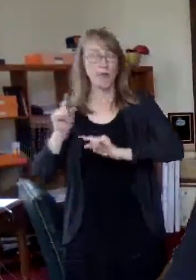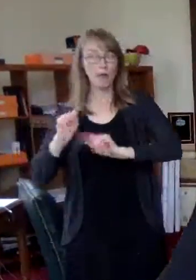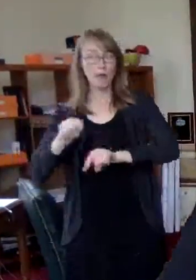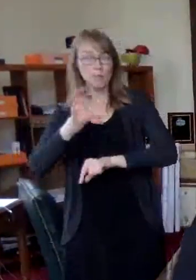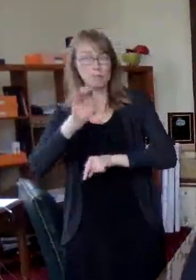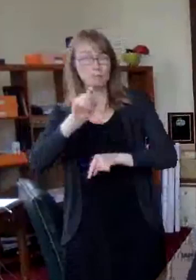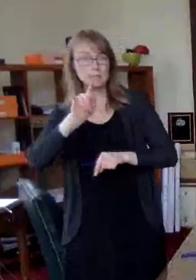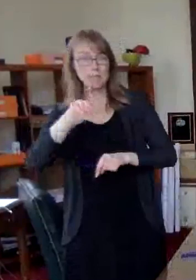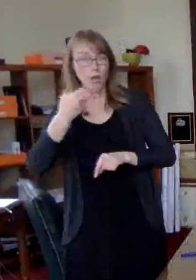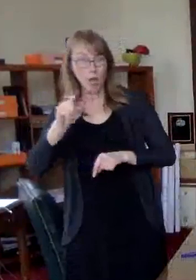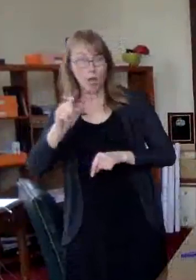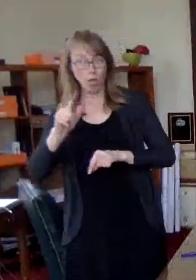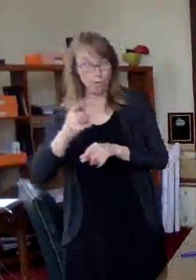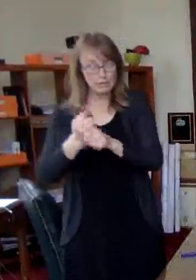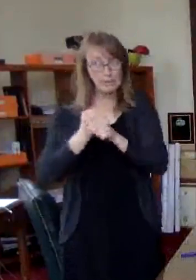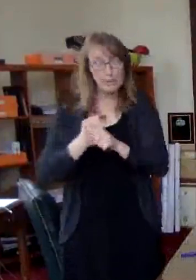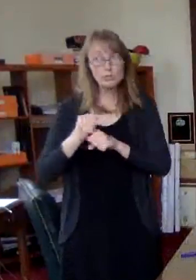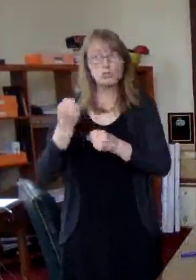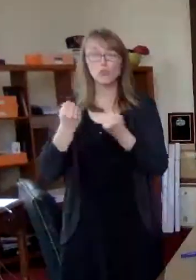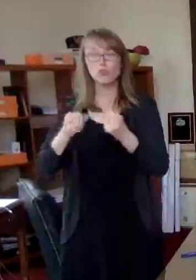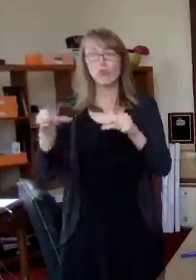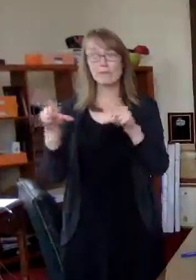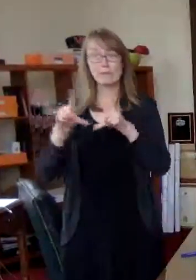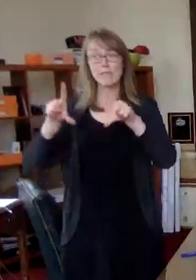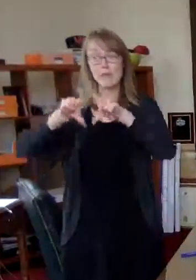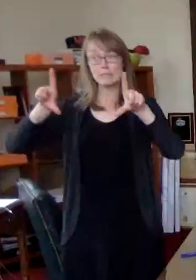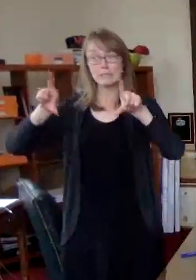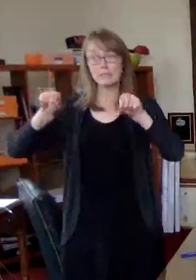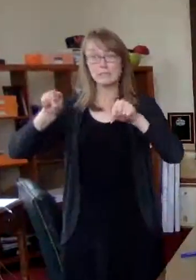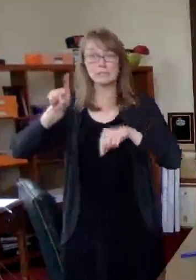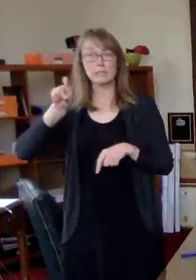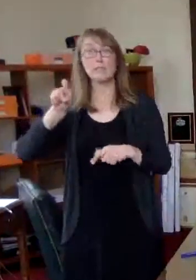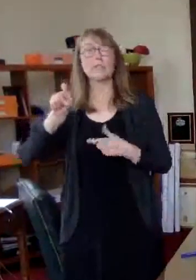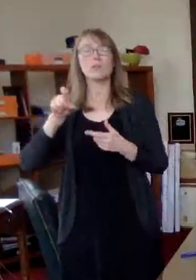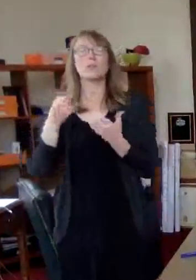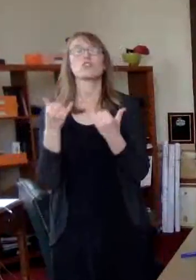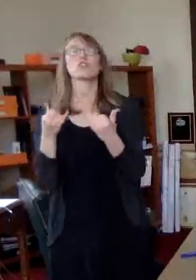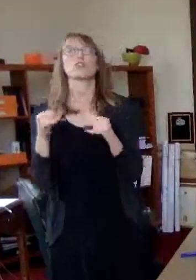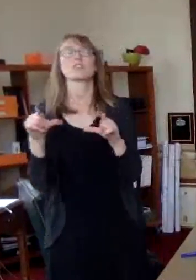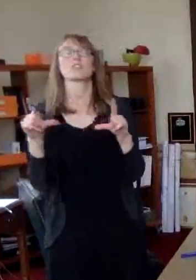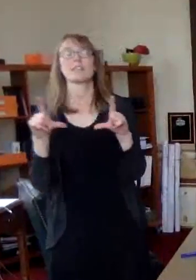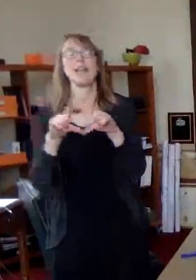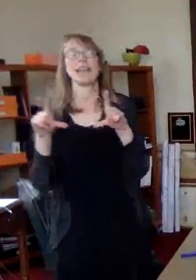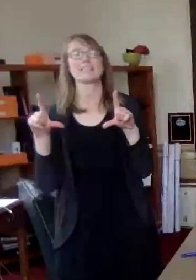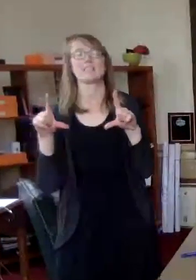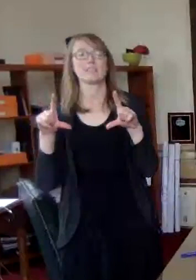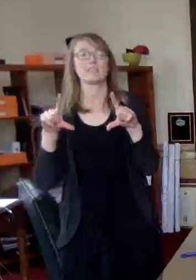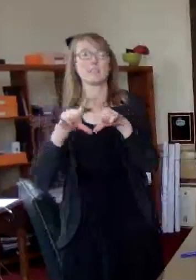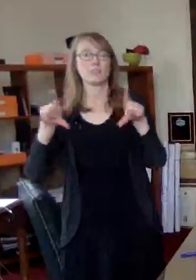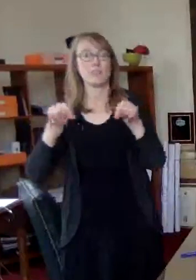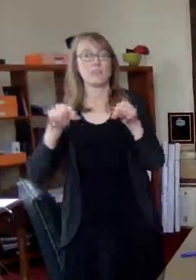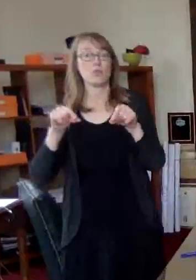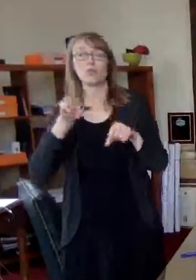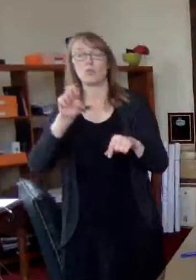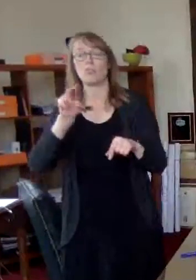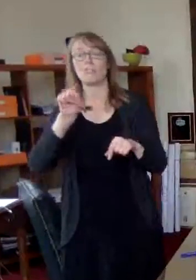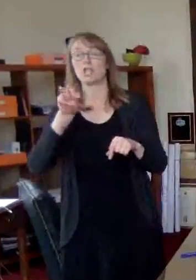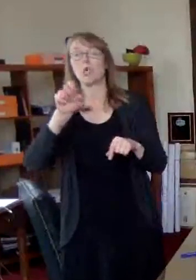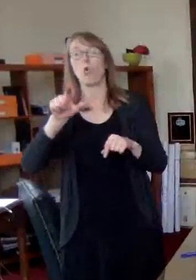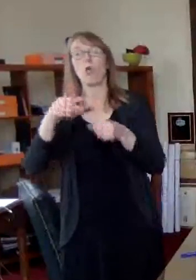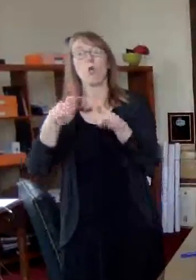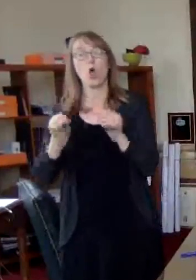driver's license? Good question. The driver's license renewal office is closed, and everyone who's got